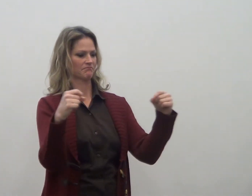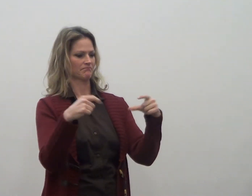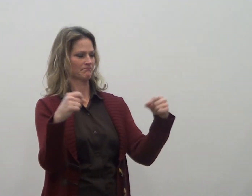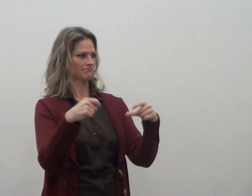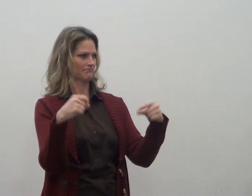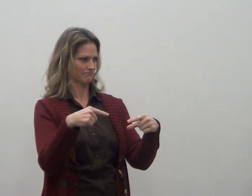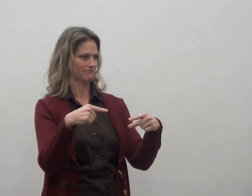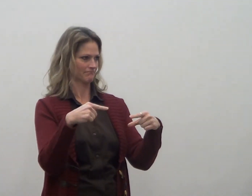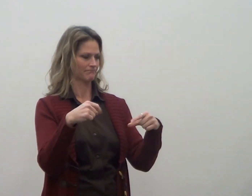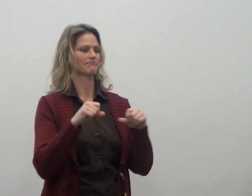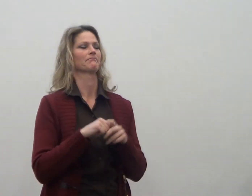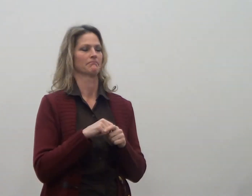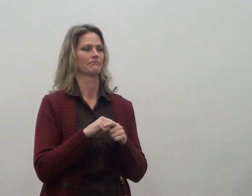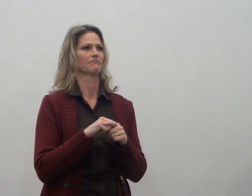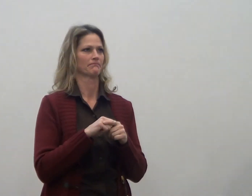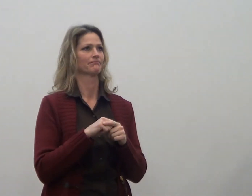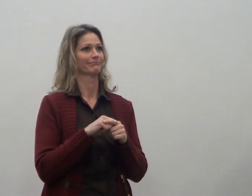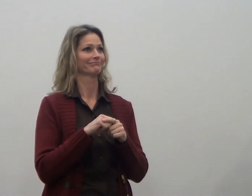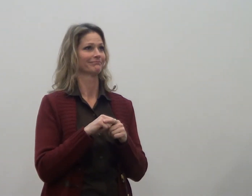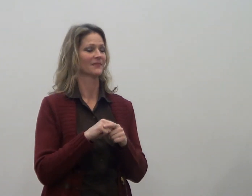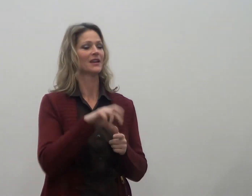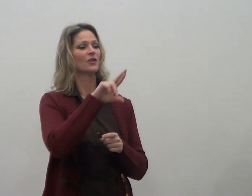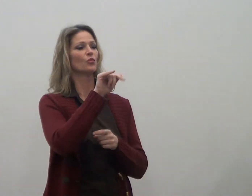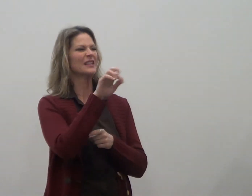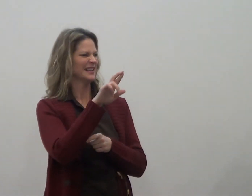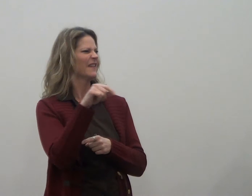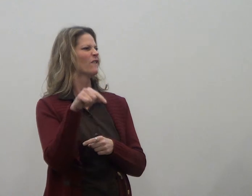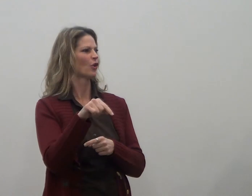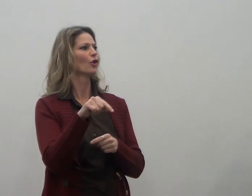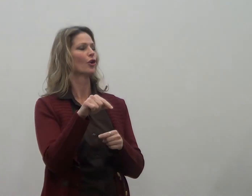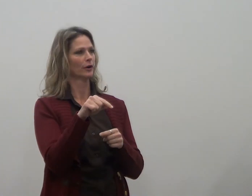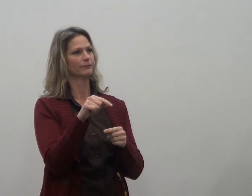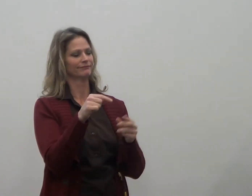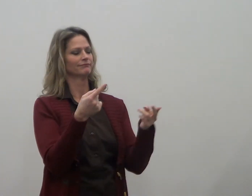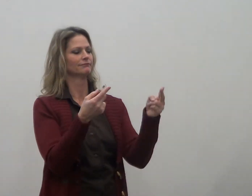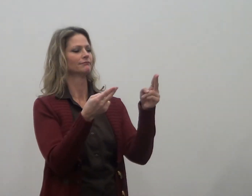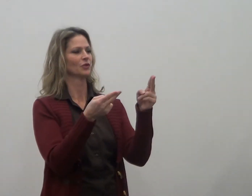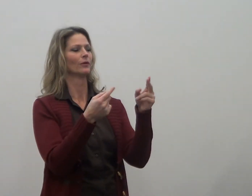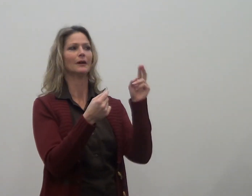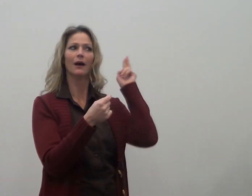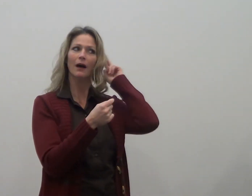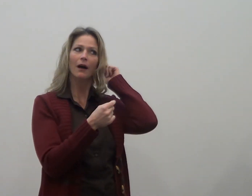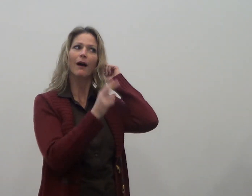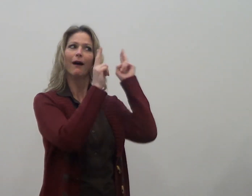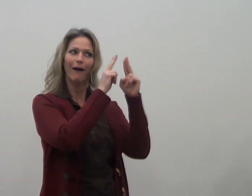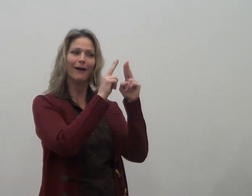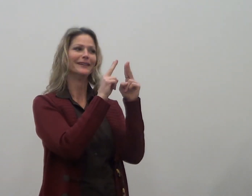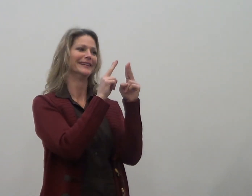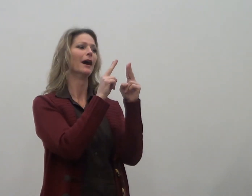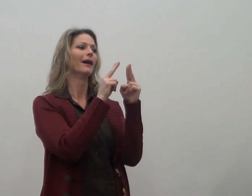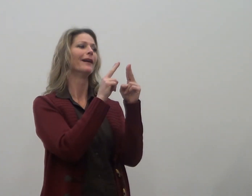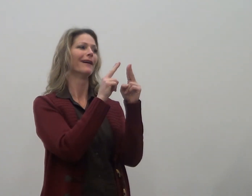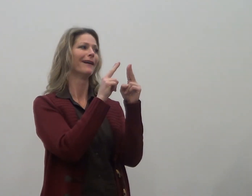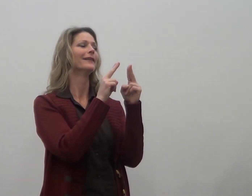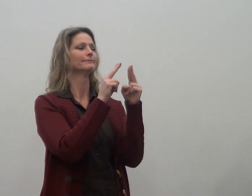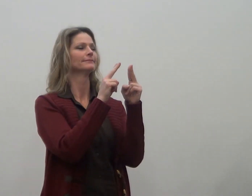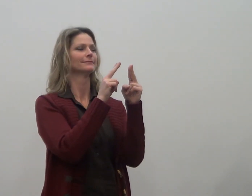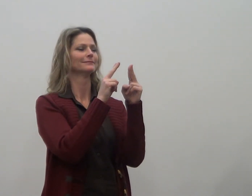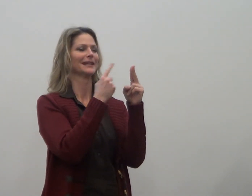receiver and electrodes. The receiver is surgically placed behind the ear. The receiver takes the electrical